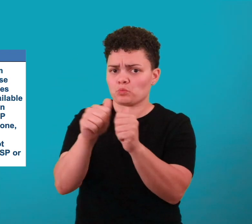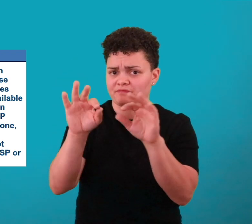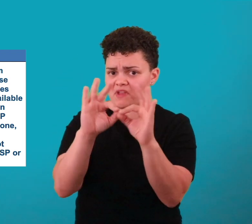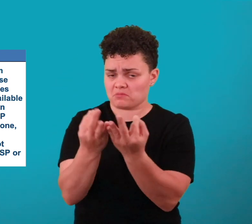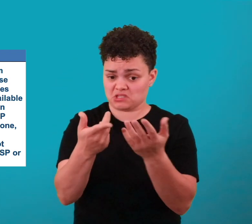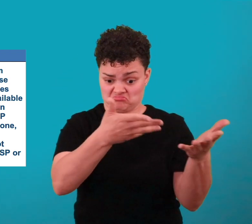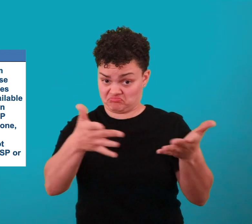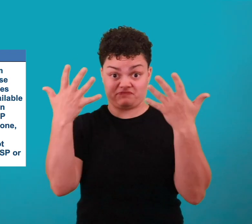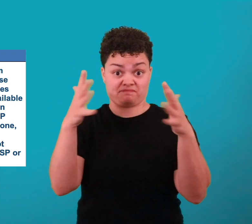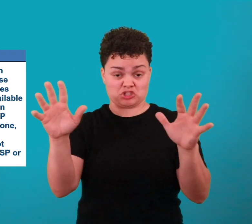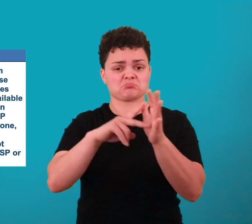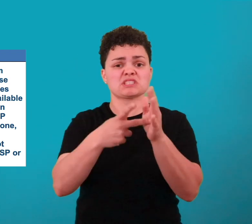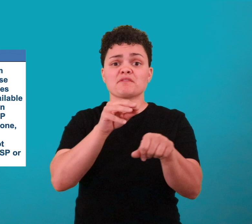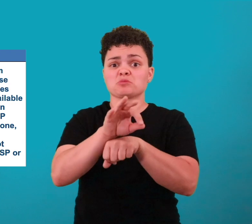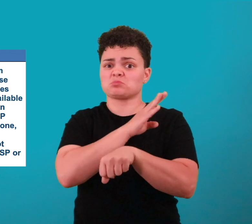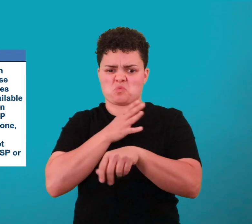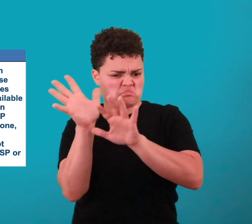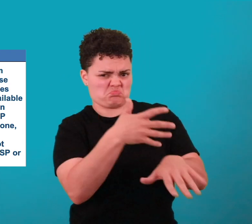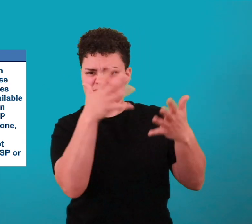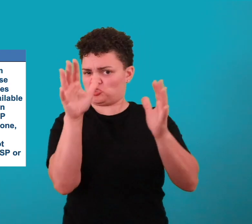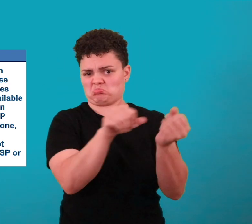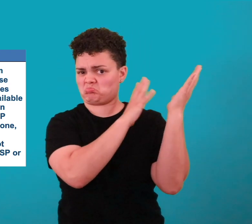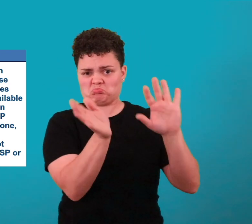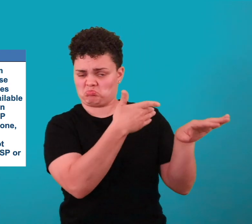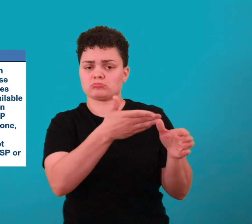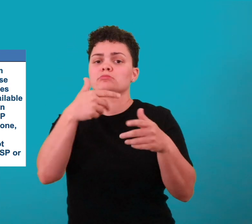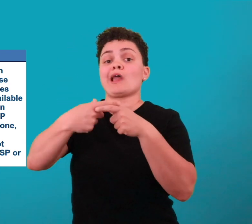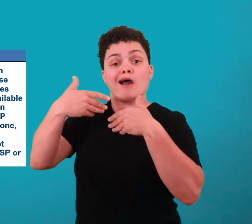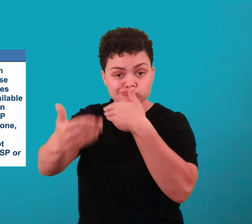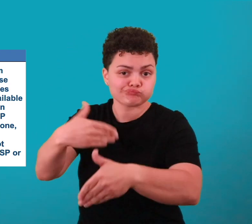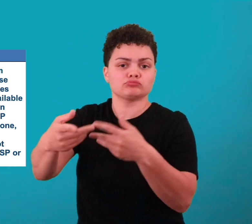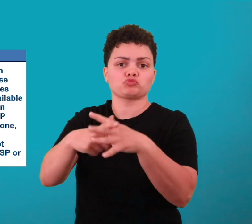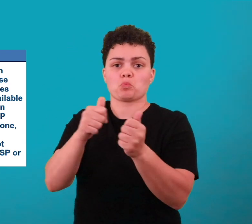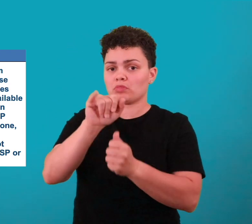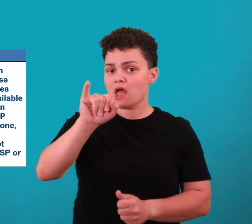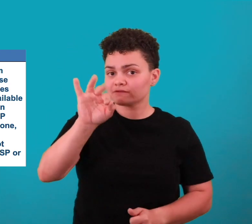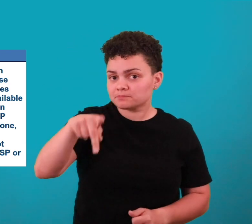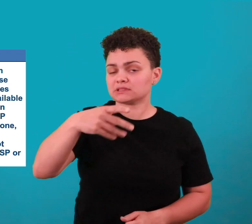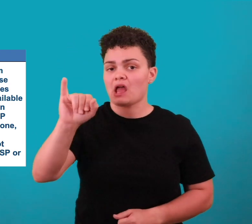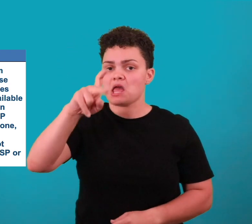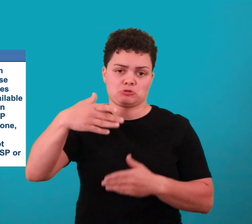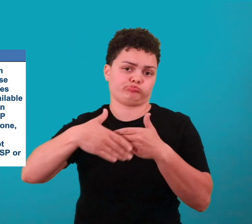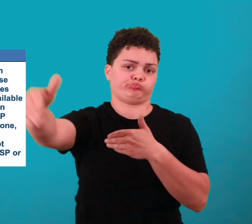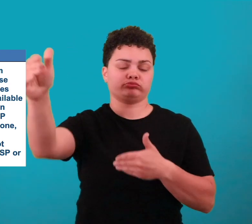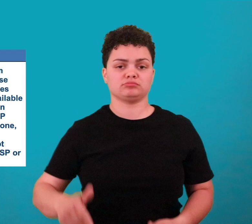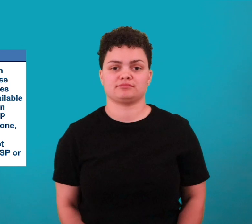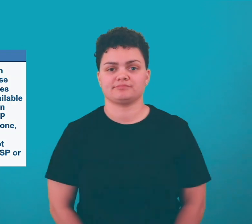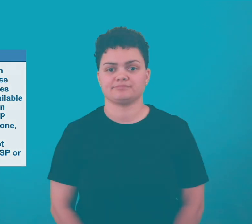agencies, and the IFSP or IEP team. Once that identification is done, the advisory board is done. The advisory board will not and